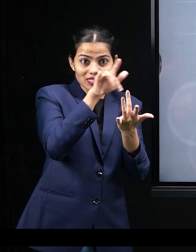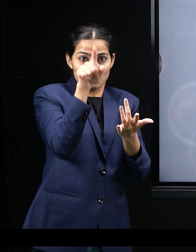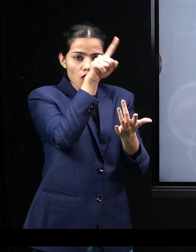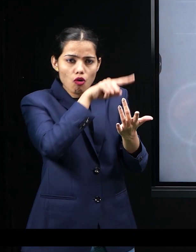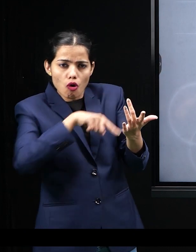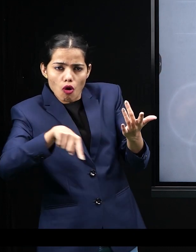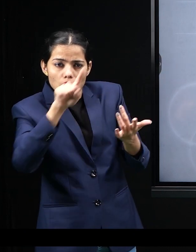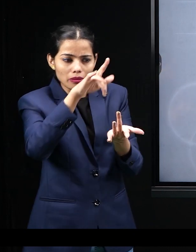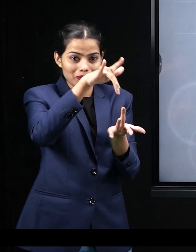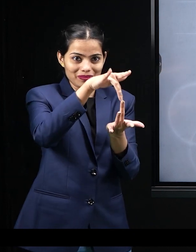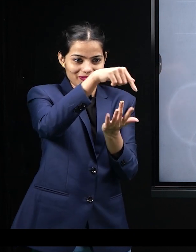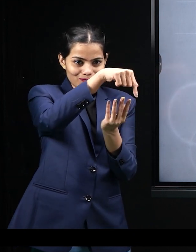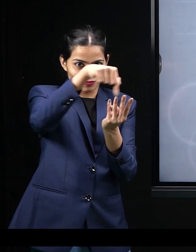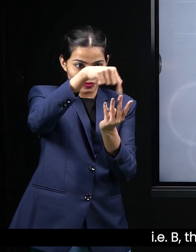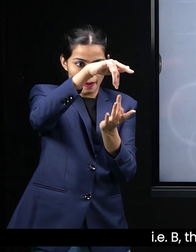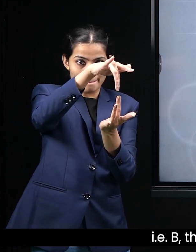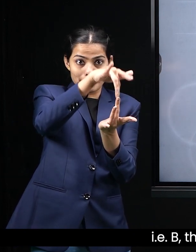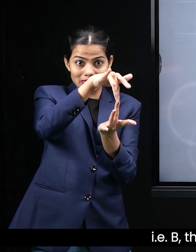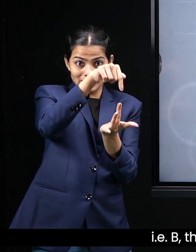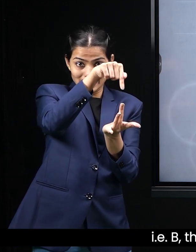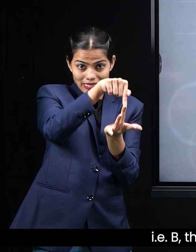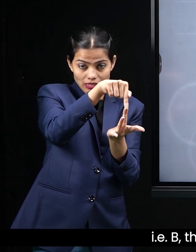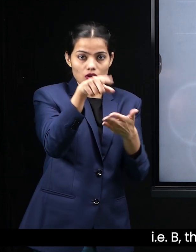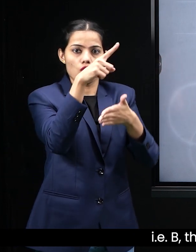the chord AC, that is B.